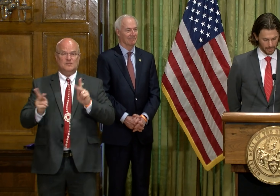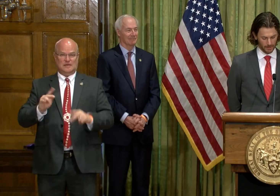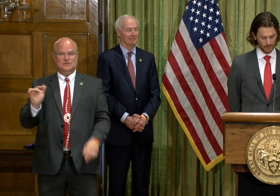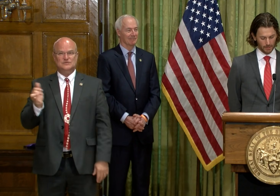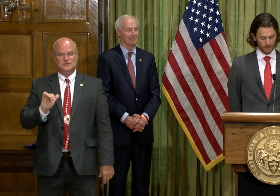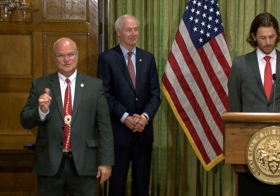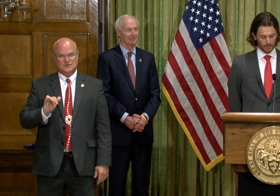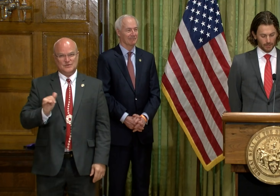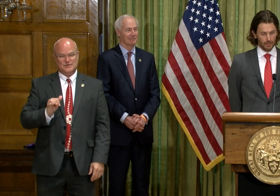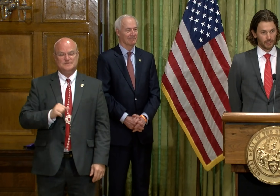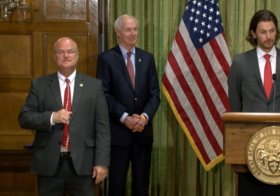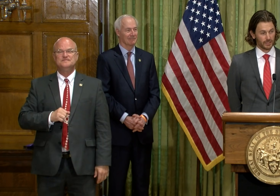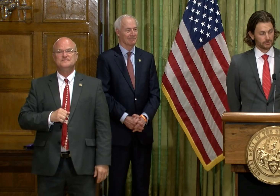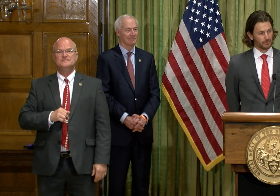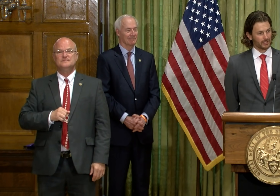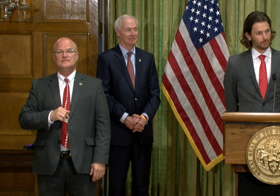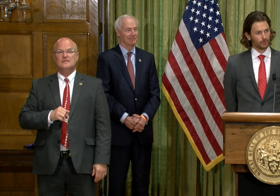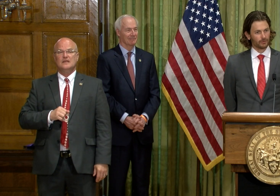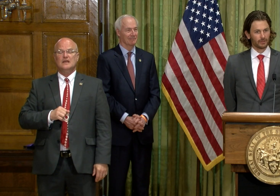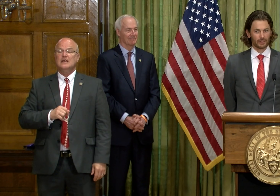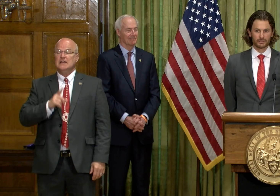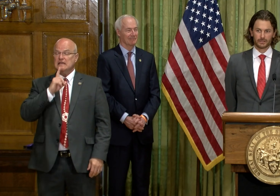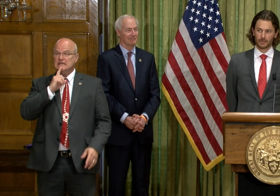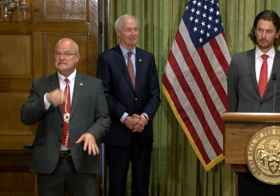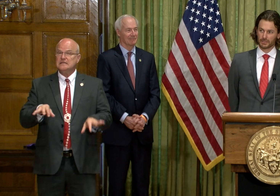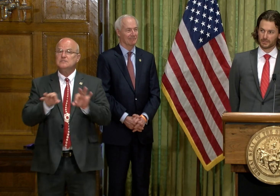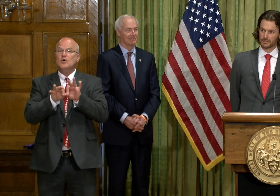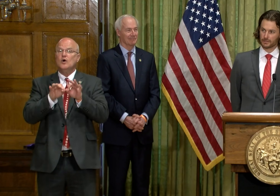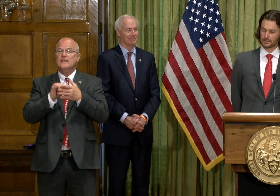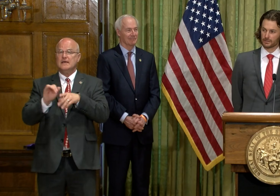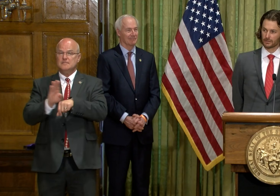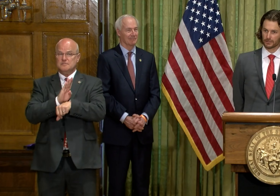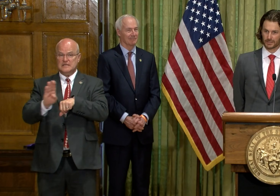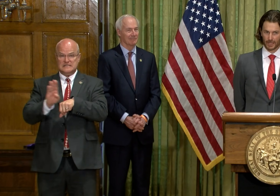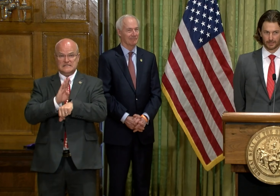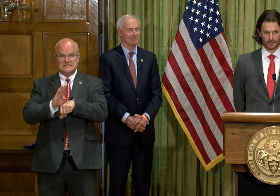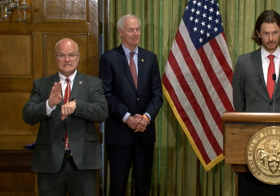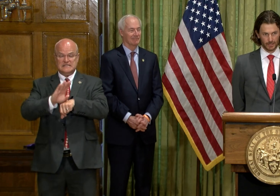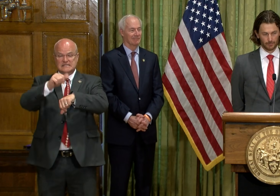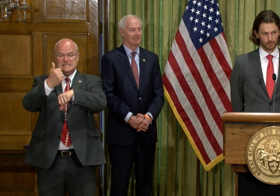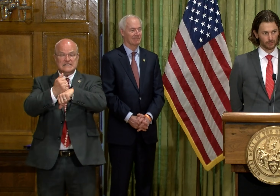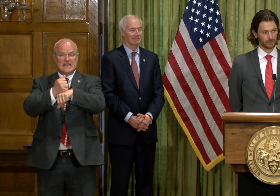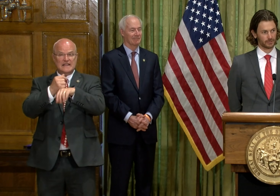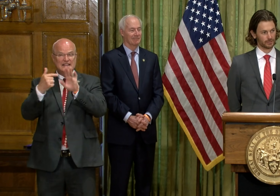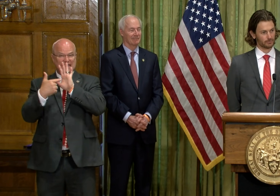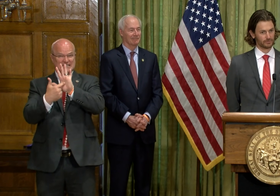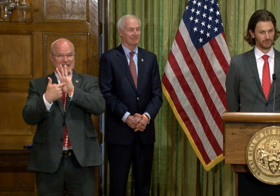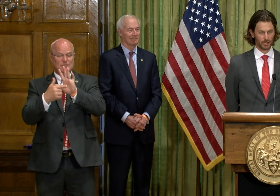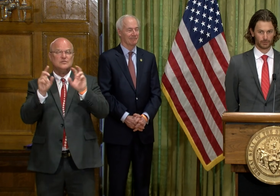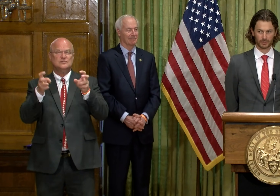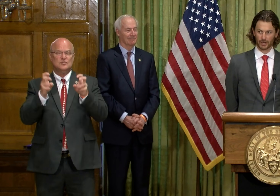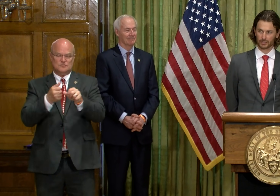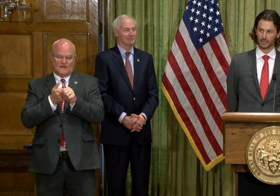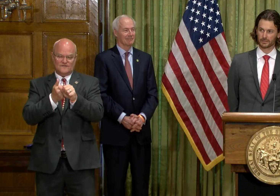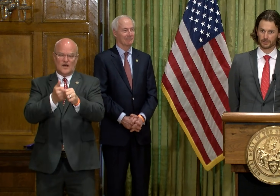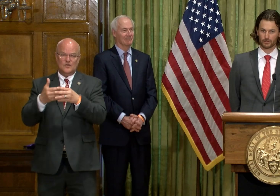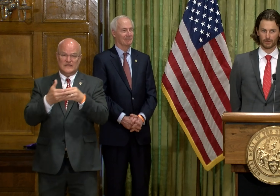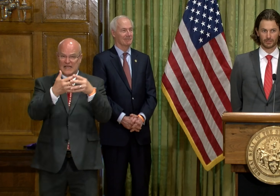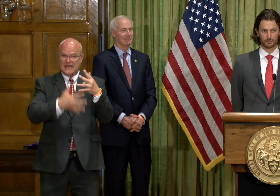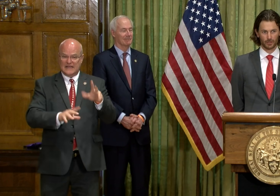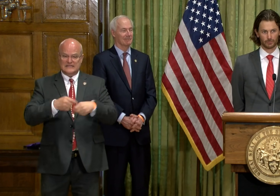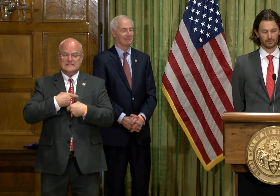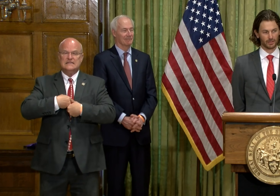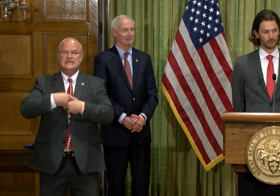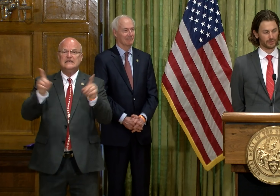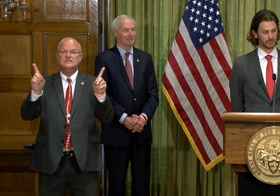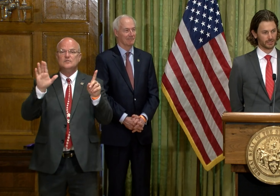well. It does remain important that businesses set the example in terms of following the guidelines issued